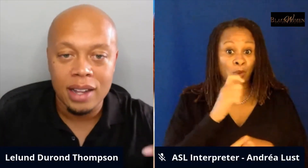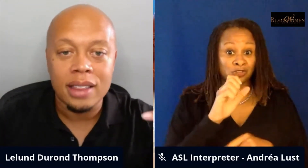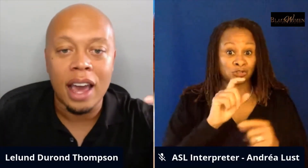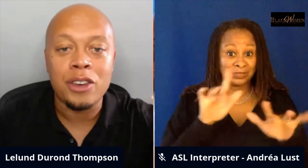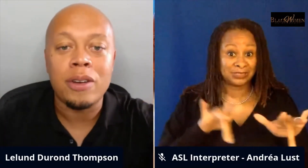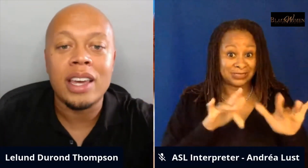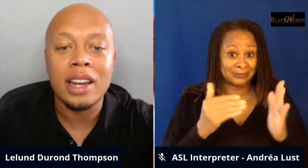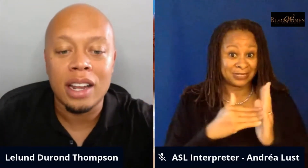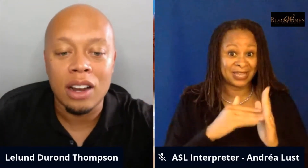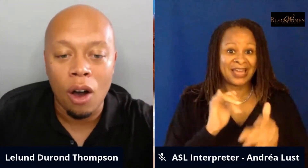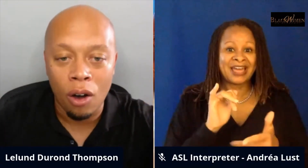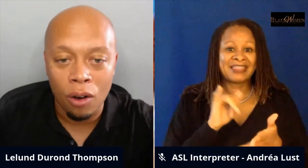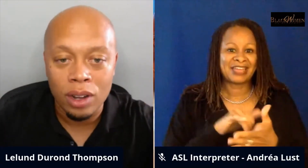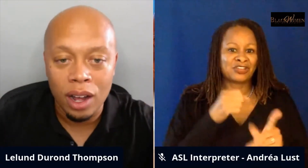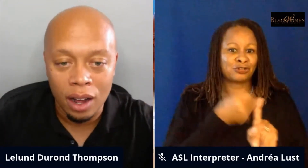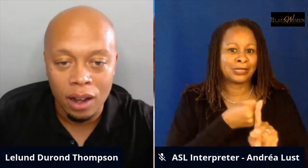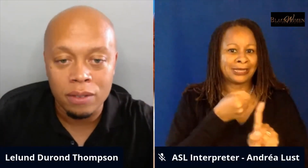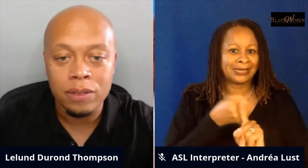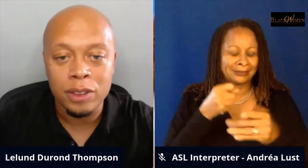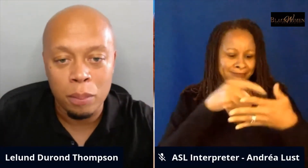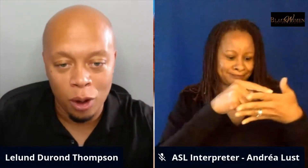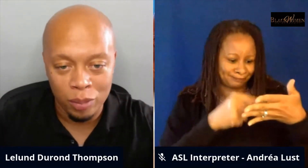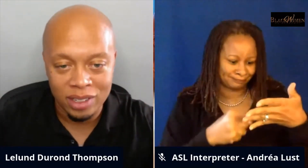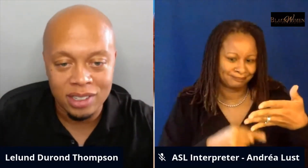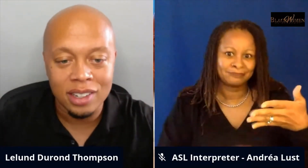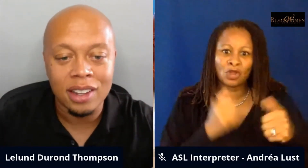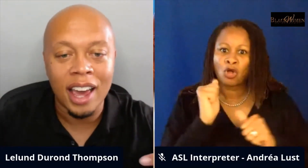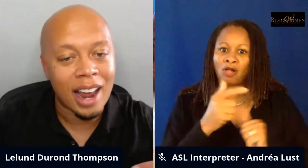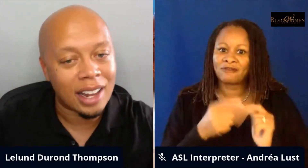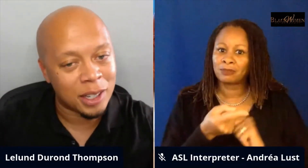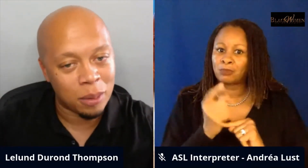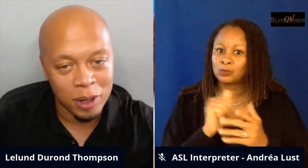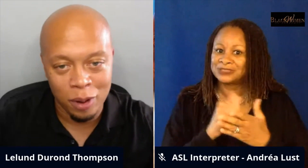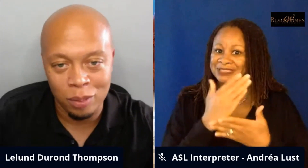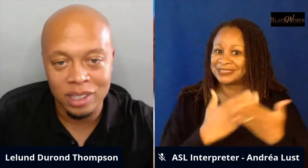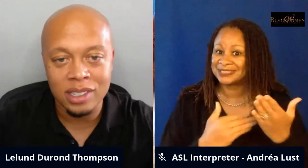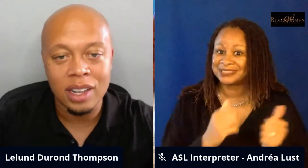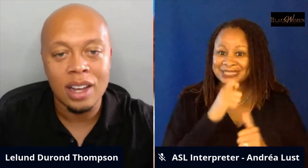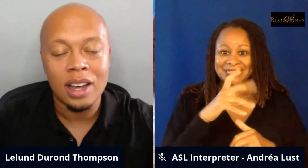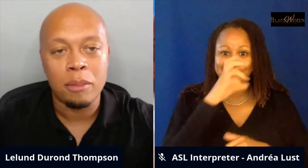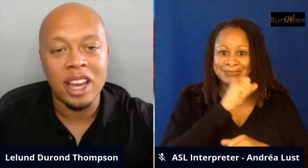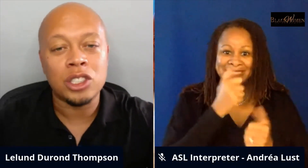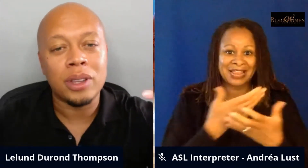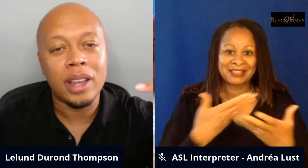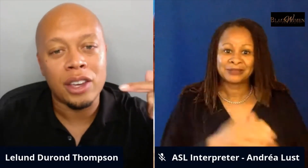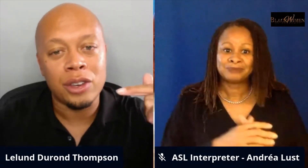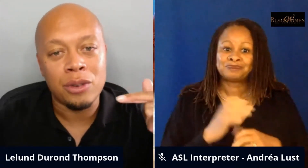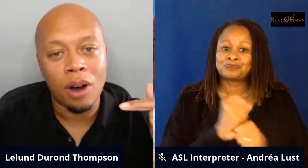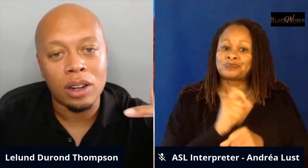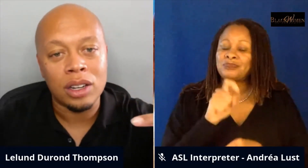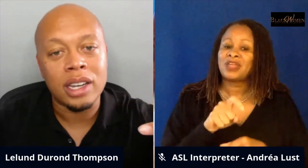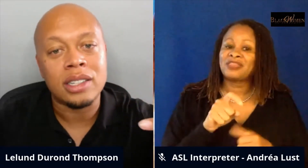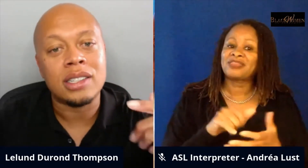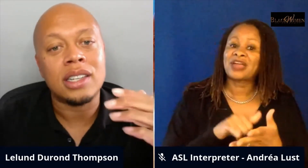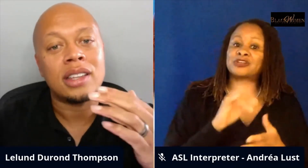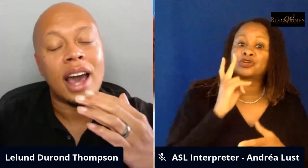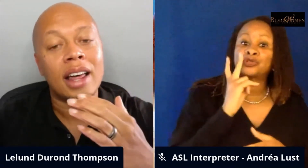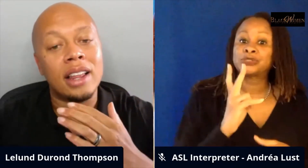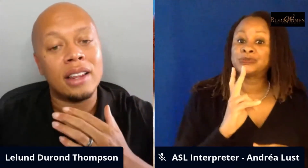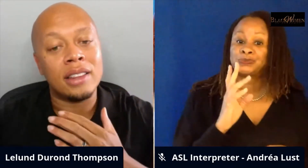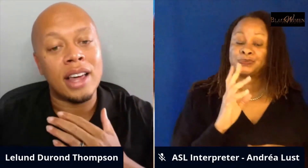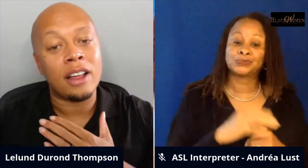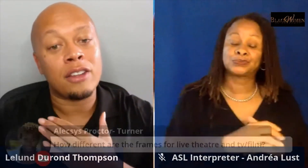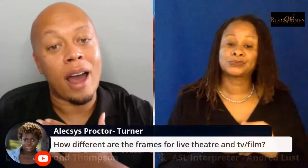back that you're hitting all of the moments and not skipping moments. Make sure that you are looking to see